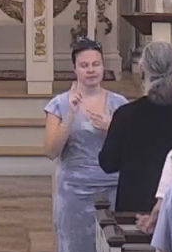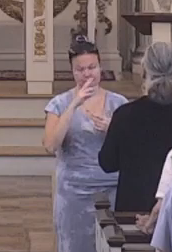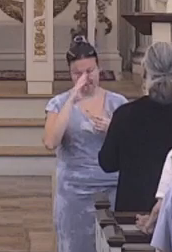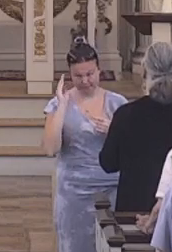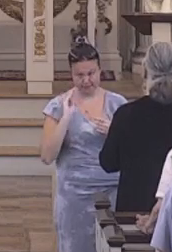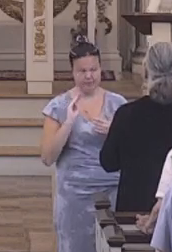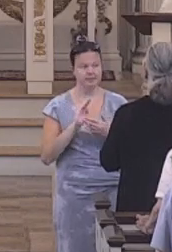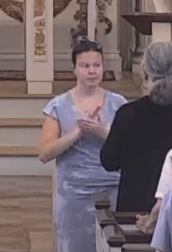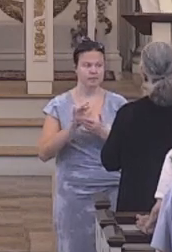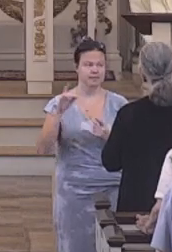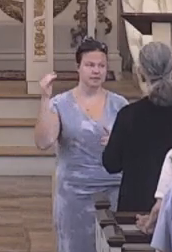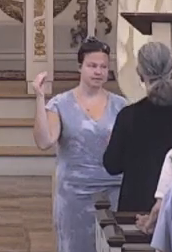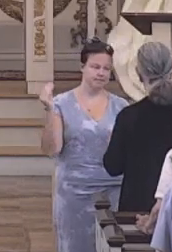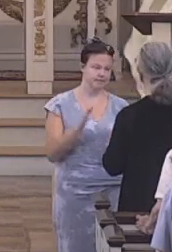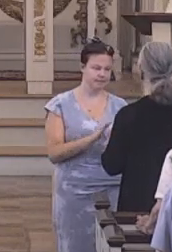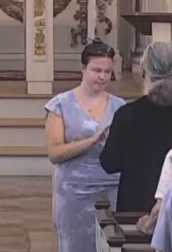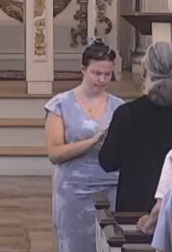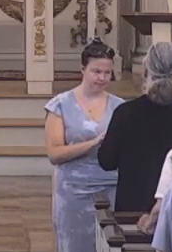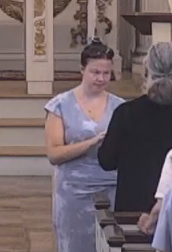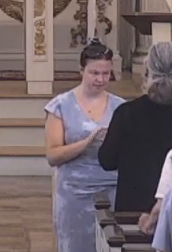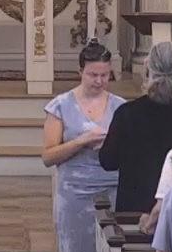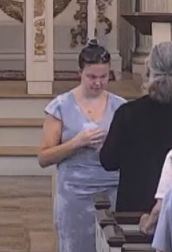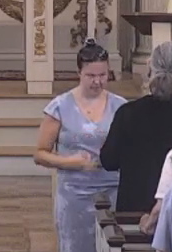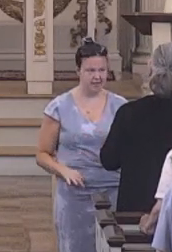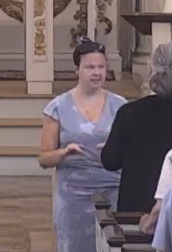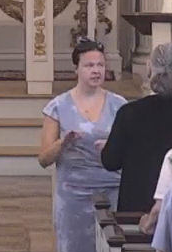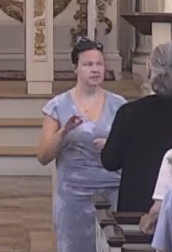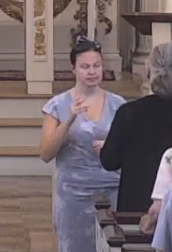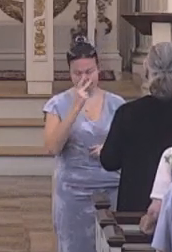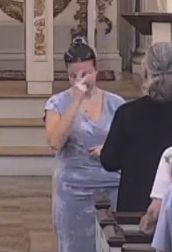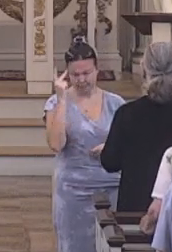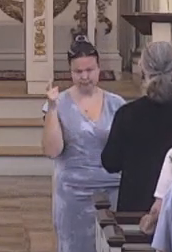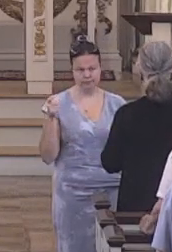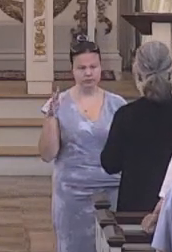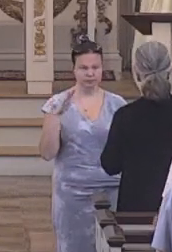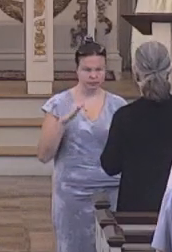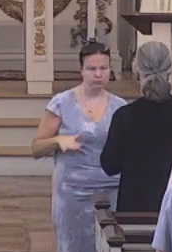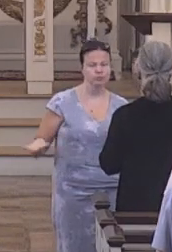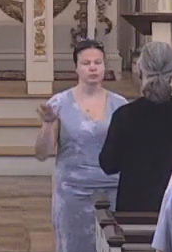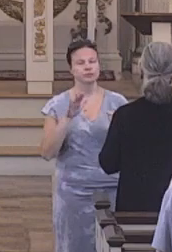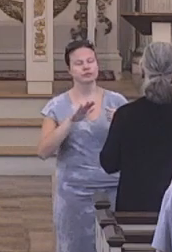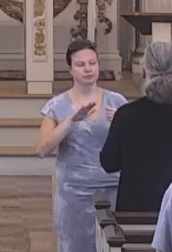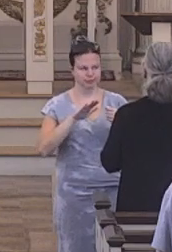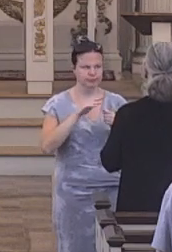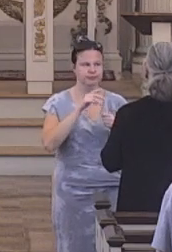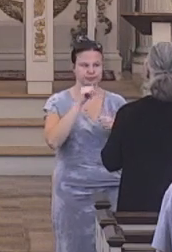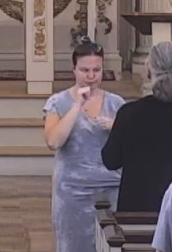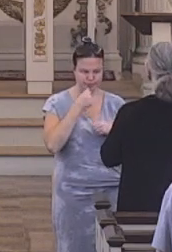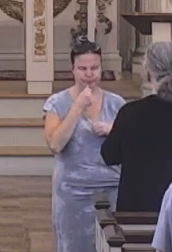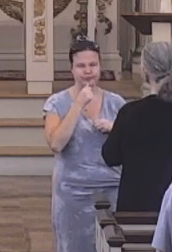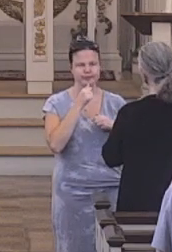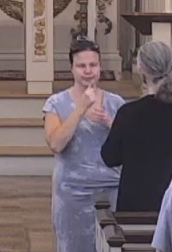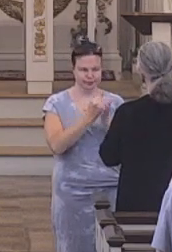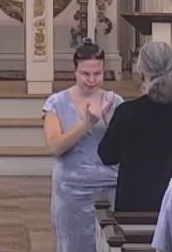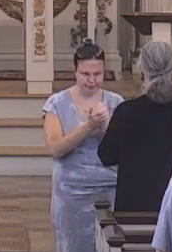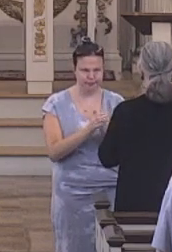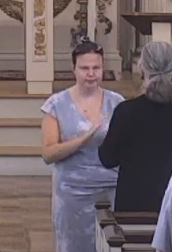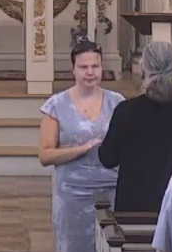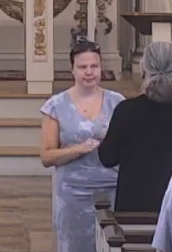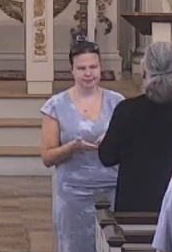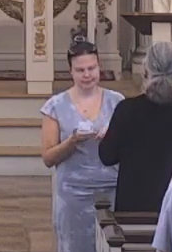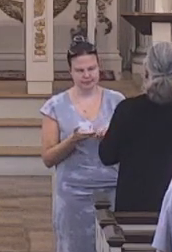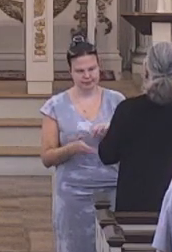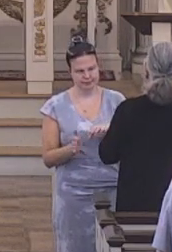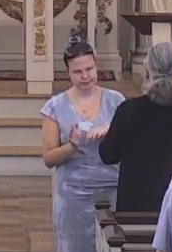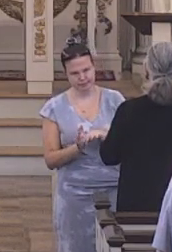man. For our sake he was crucified under Pontius Pilate. He suffered death and was buried, and rose again